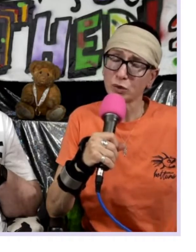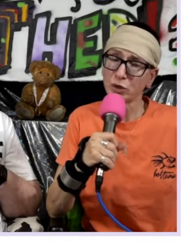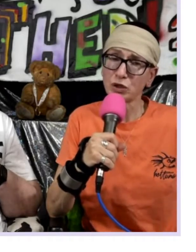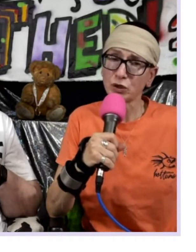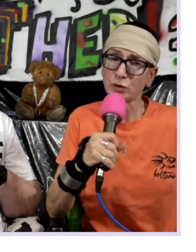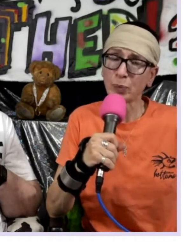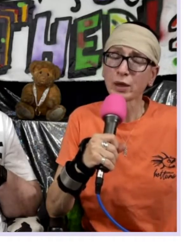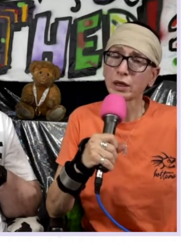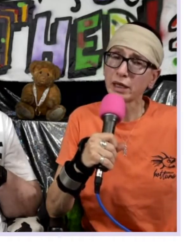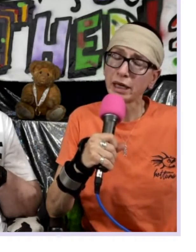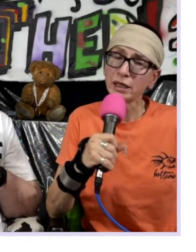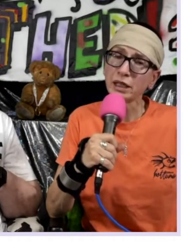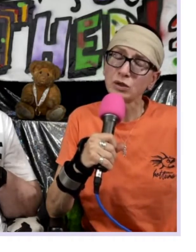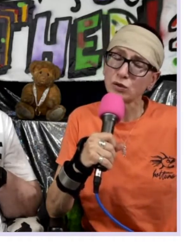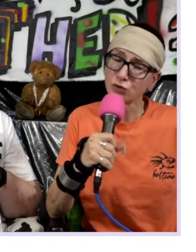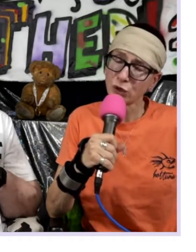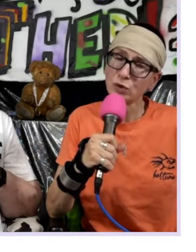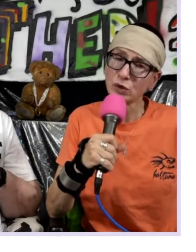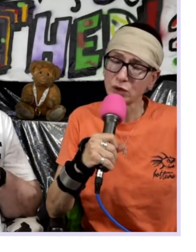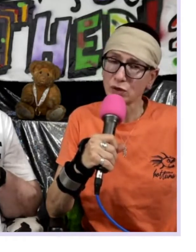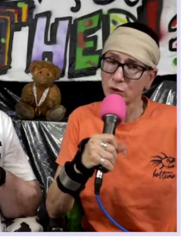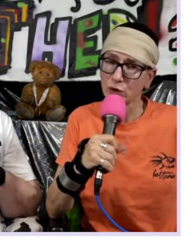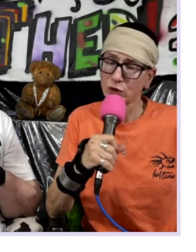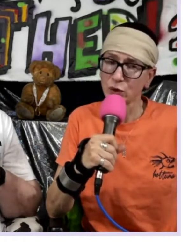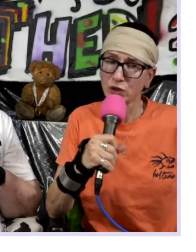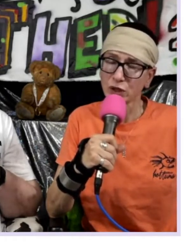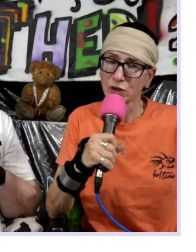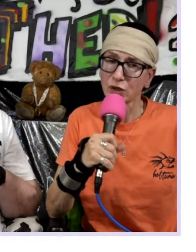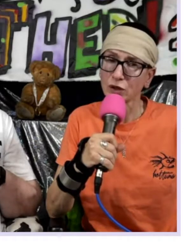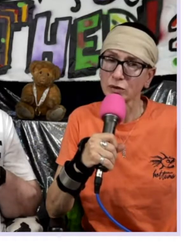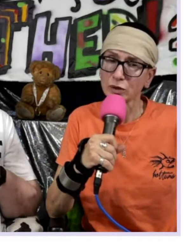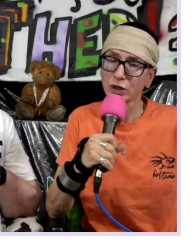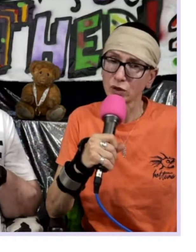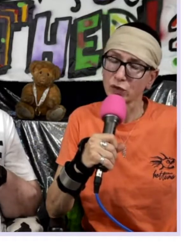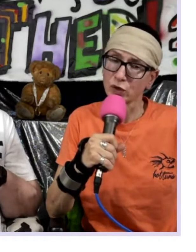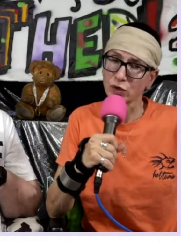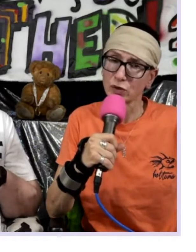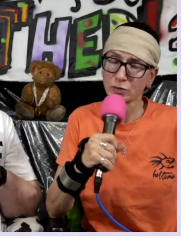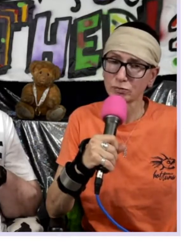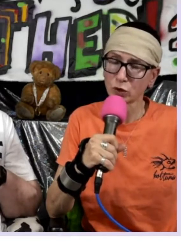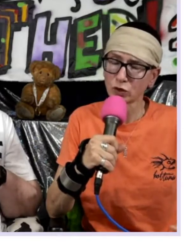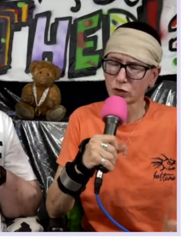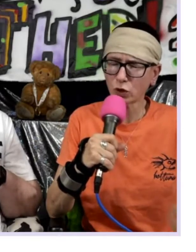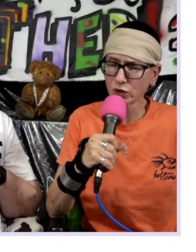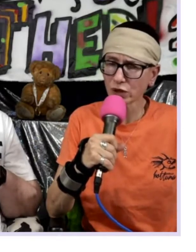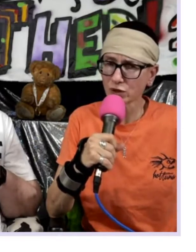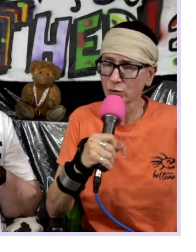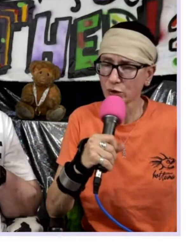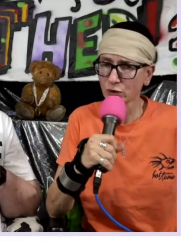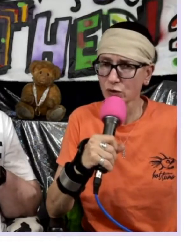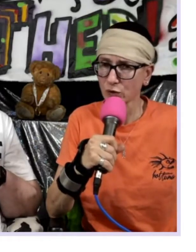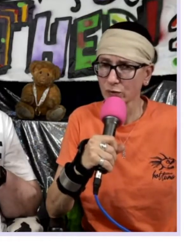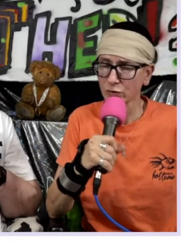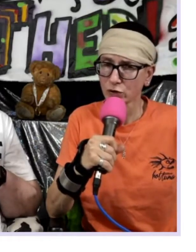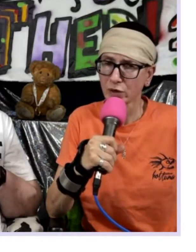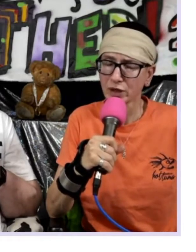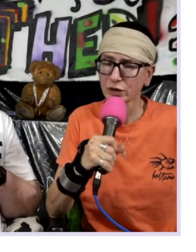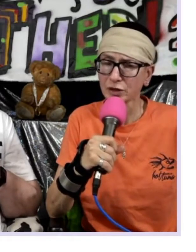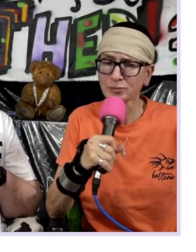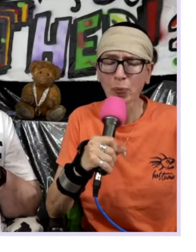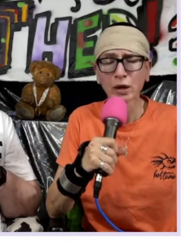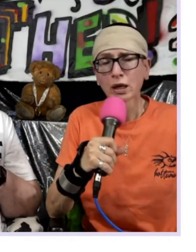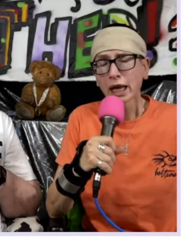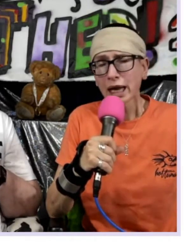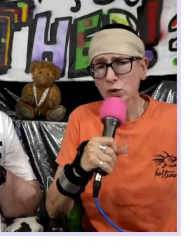them permission, again, it's the phone that is doing the contacting. None of those contacts are passed on